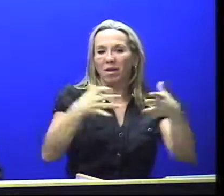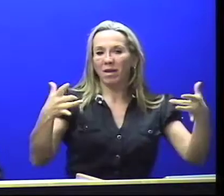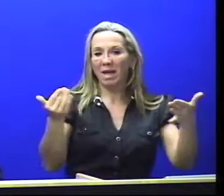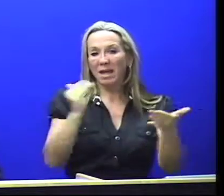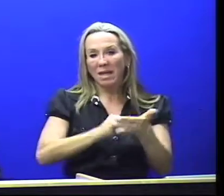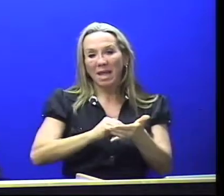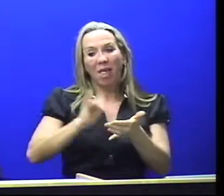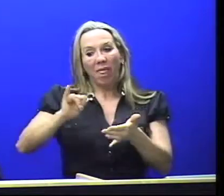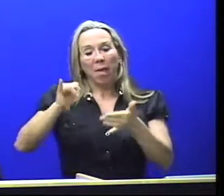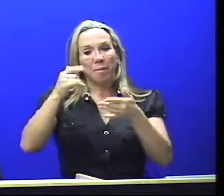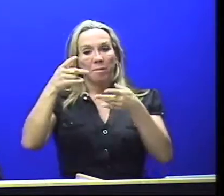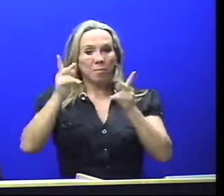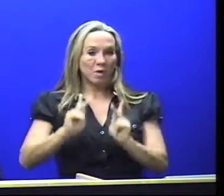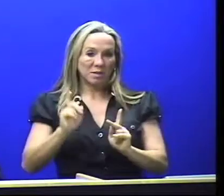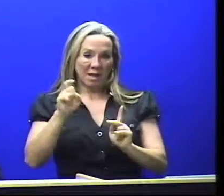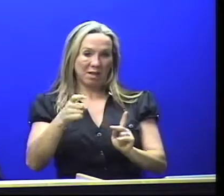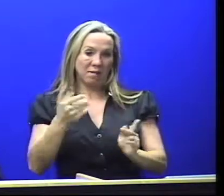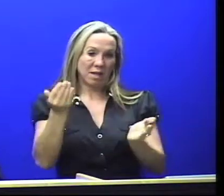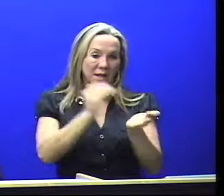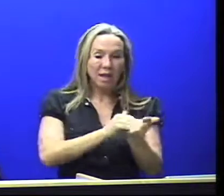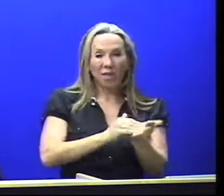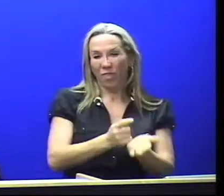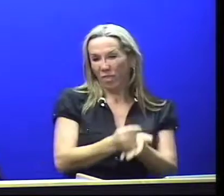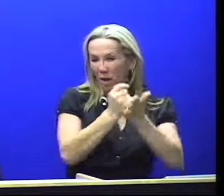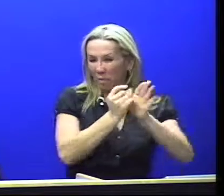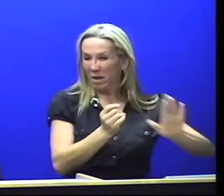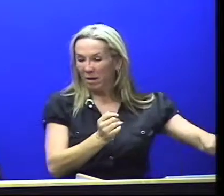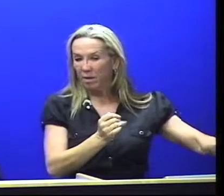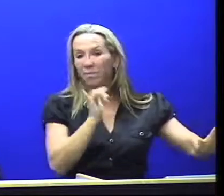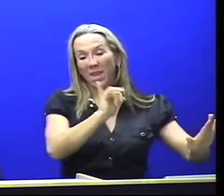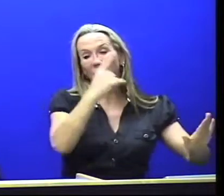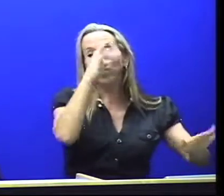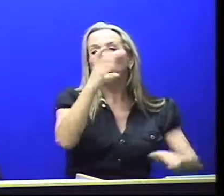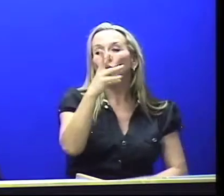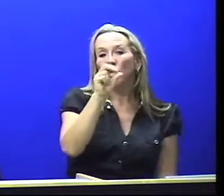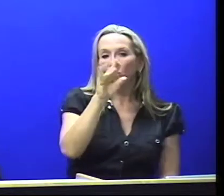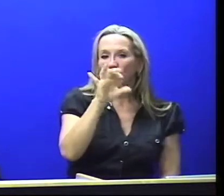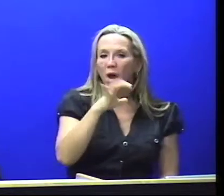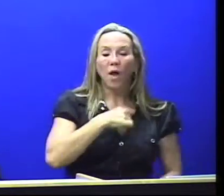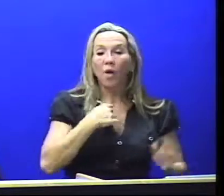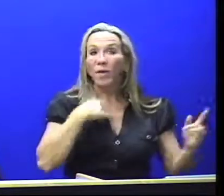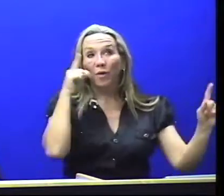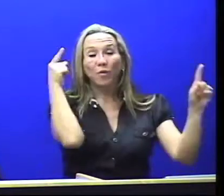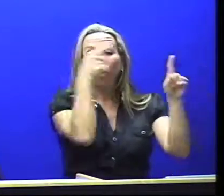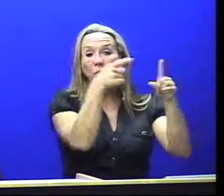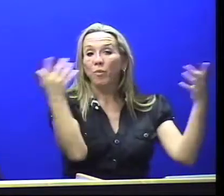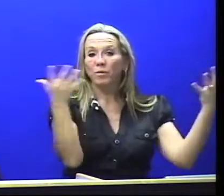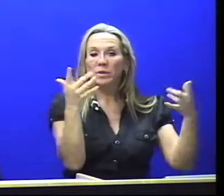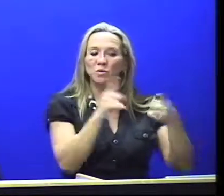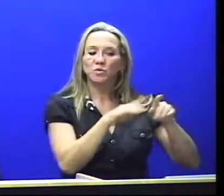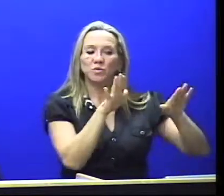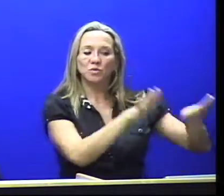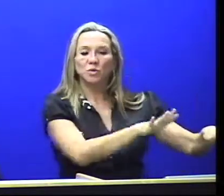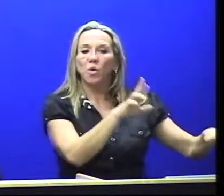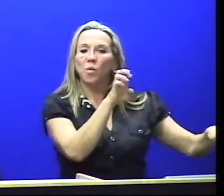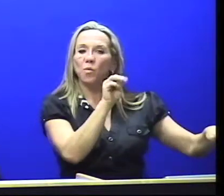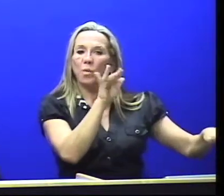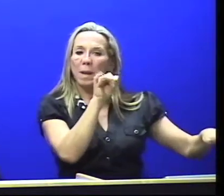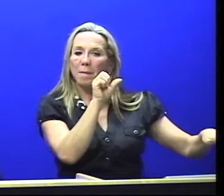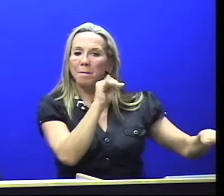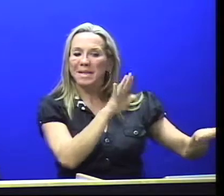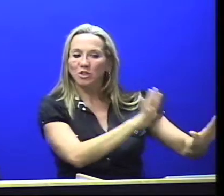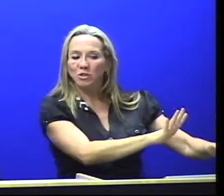then. So that's with chronic leukemia. We hope to get it into a remission.